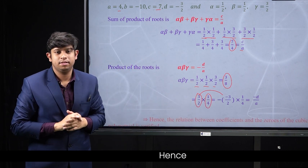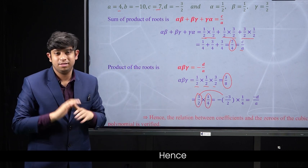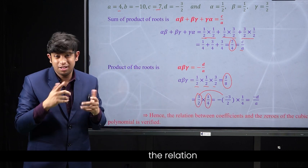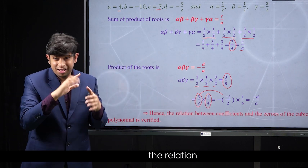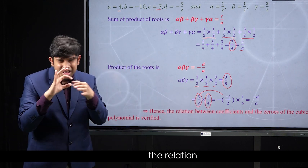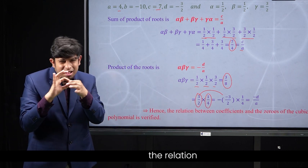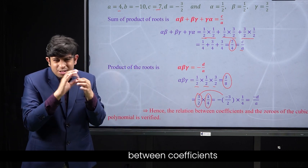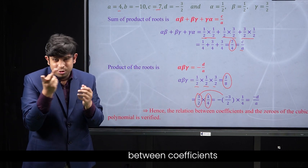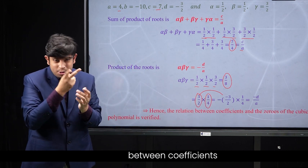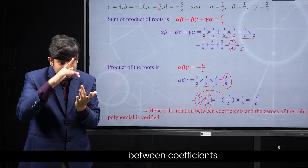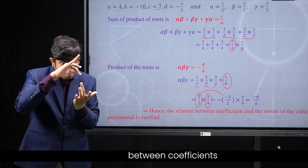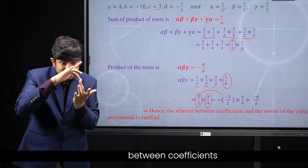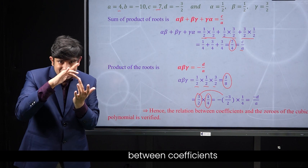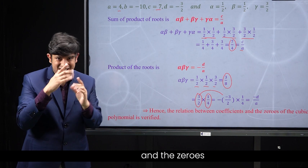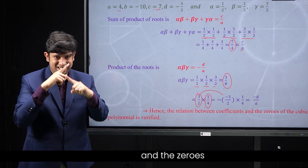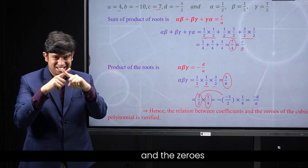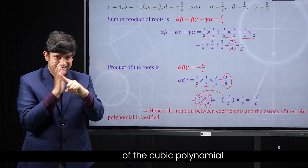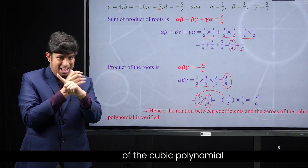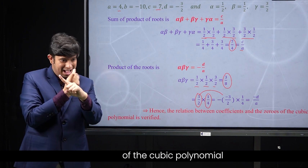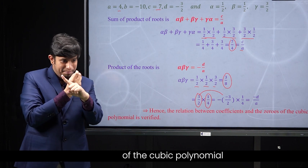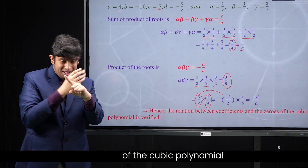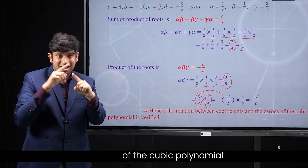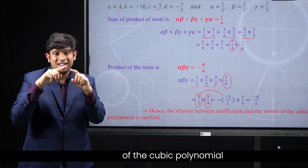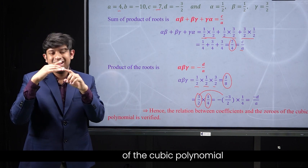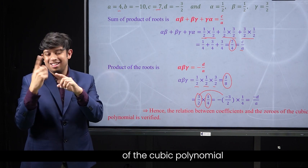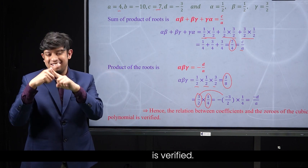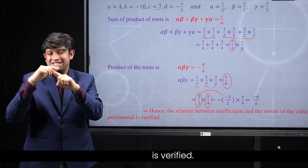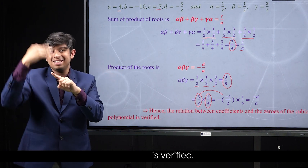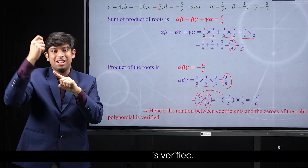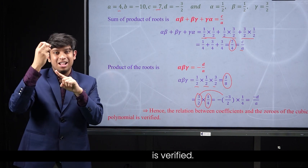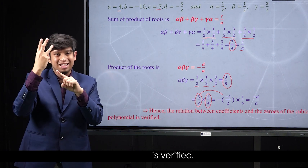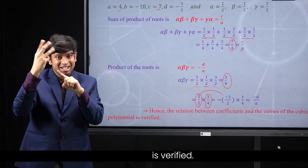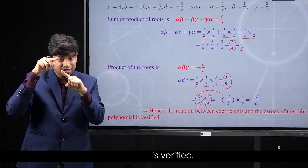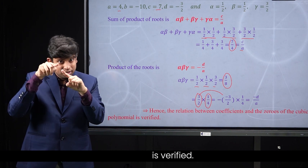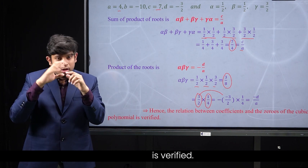Hence, the relation between coefficients and the zeros of the cubic polynomial is verified.